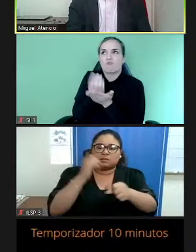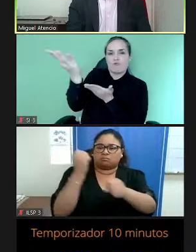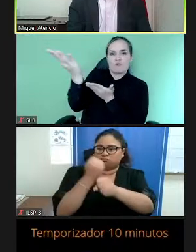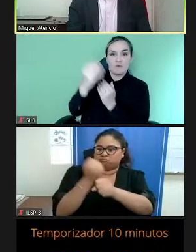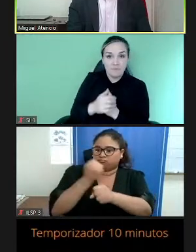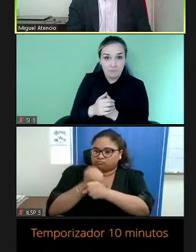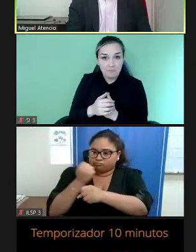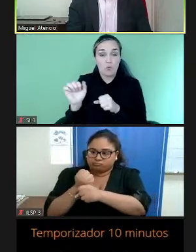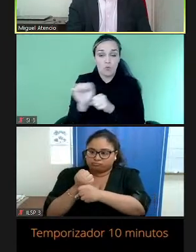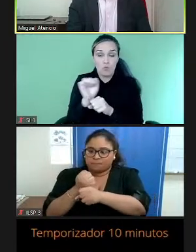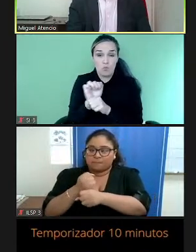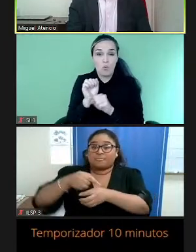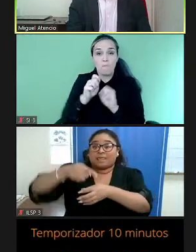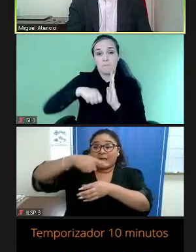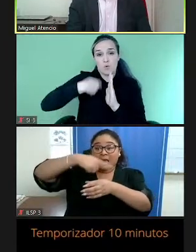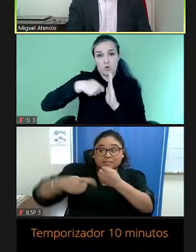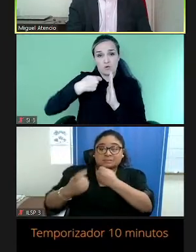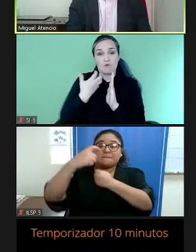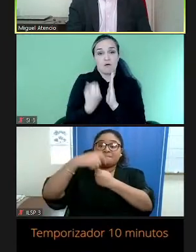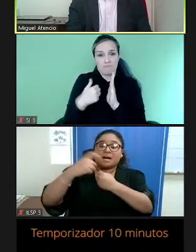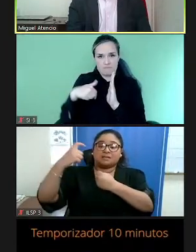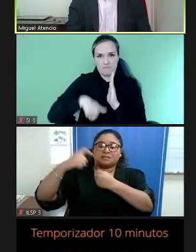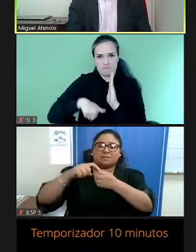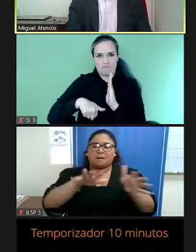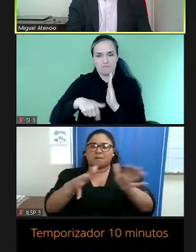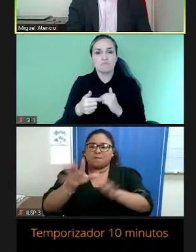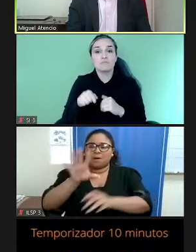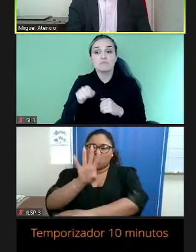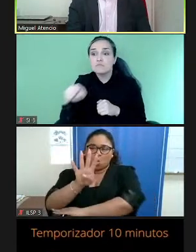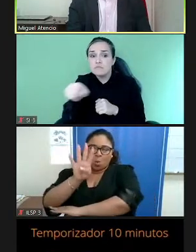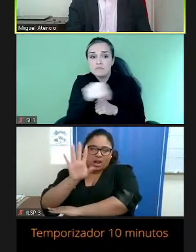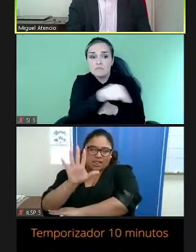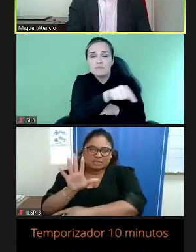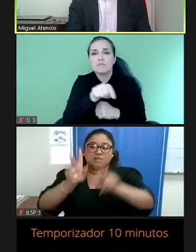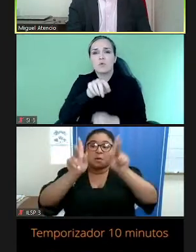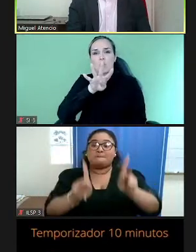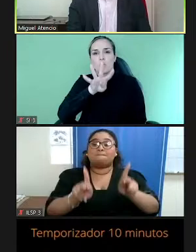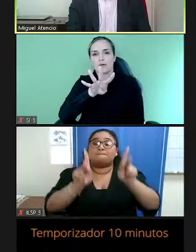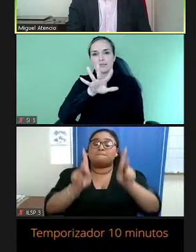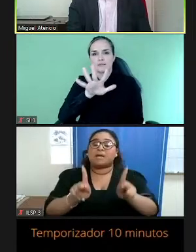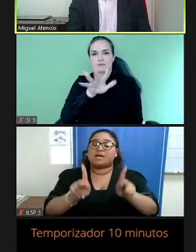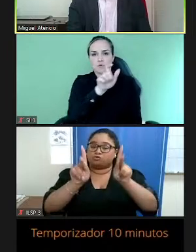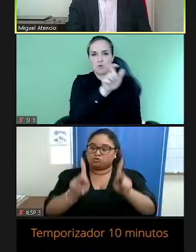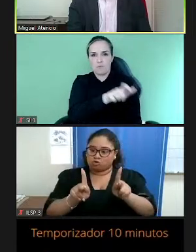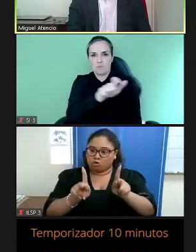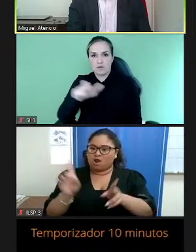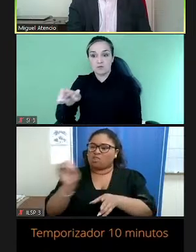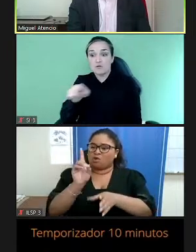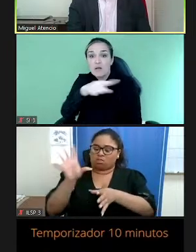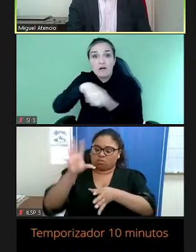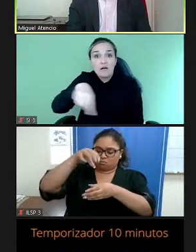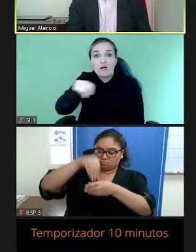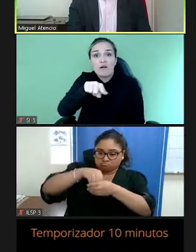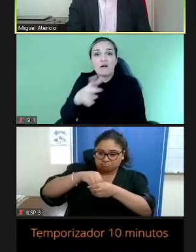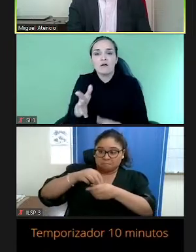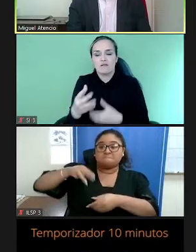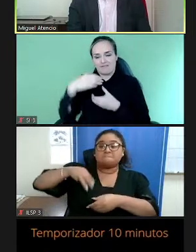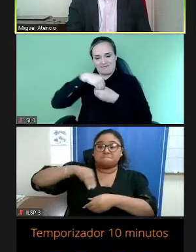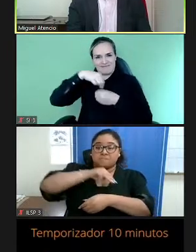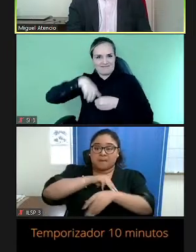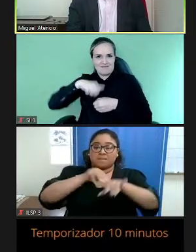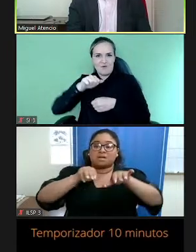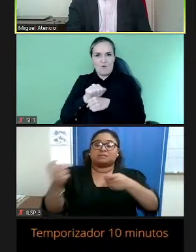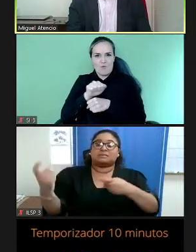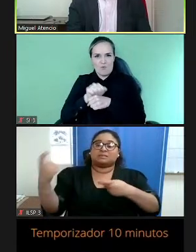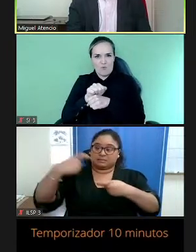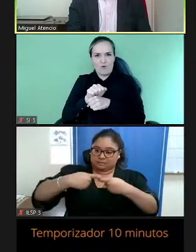this work in this work 47 persons members of